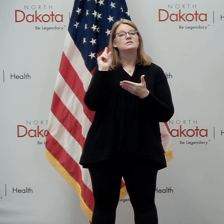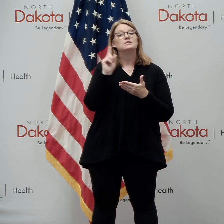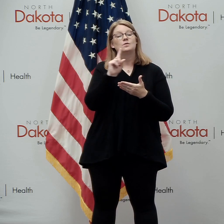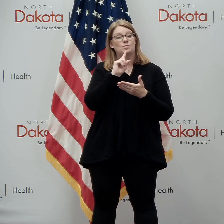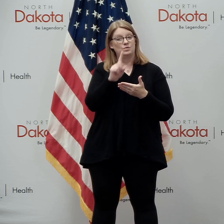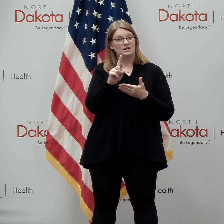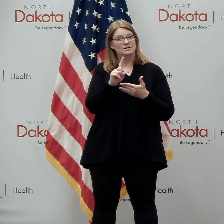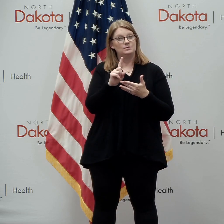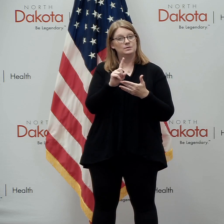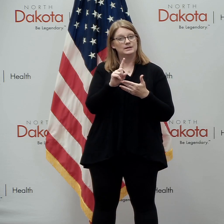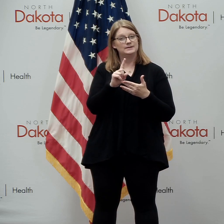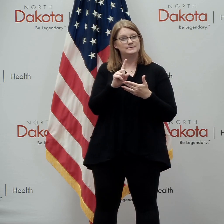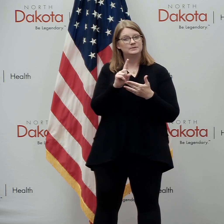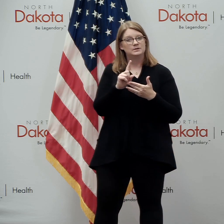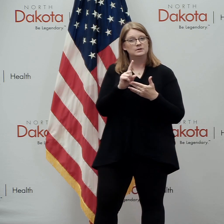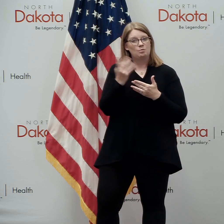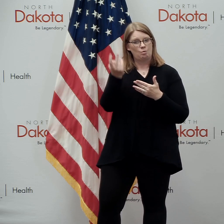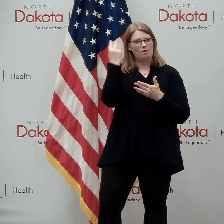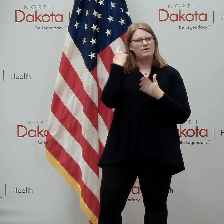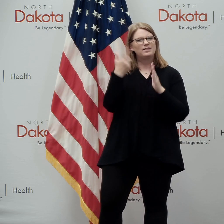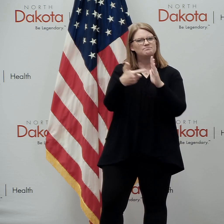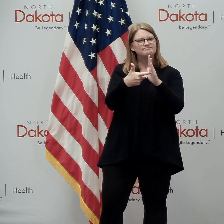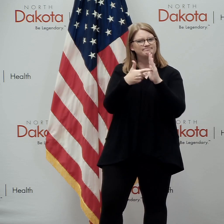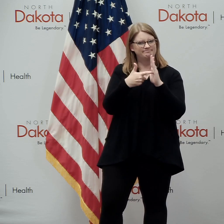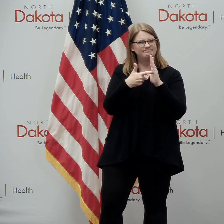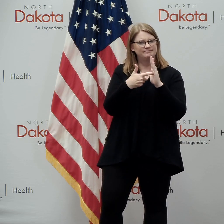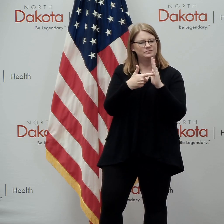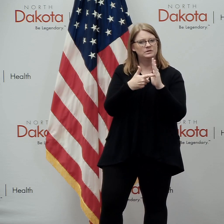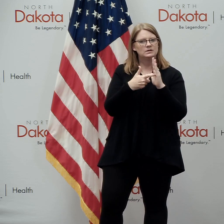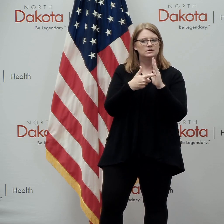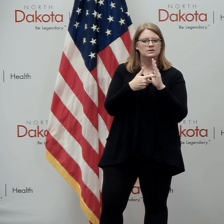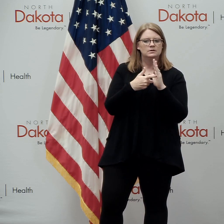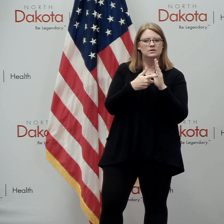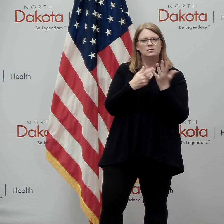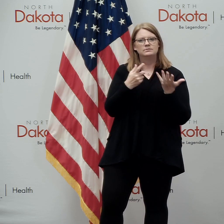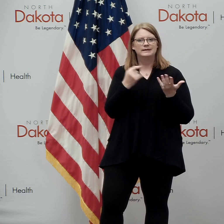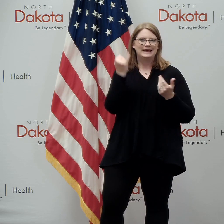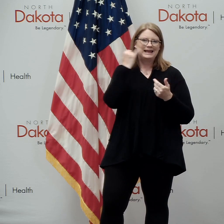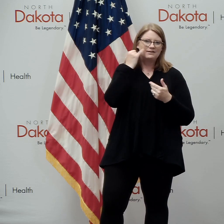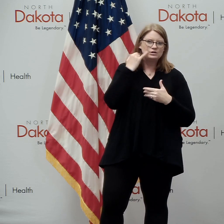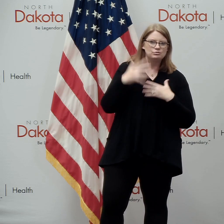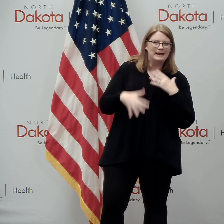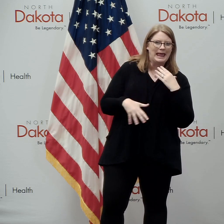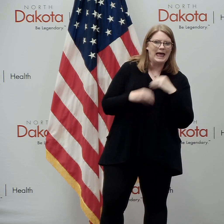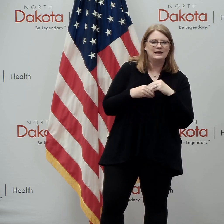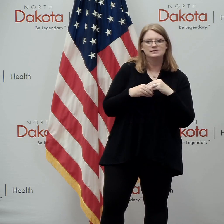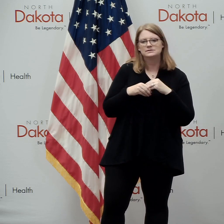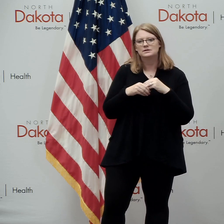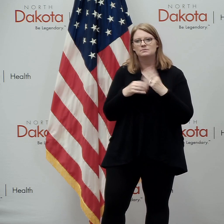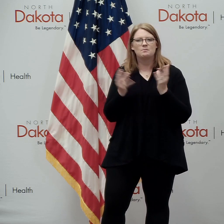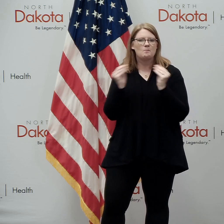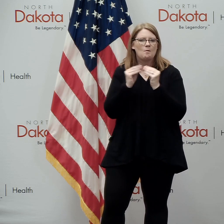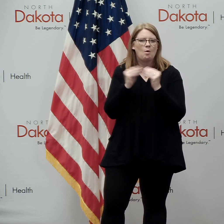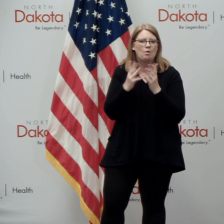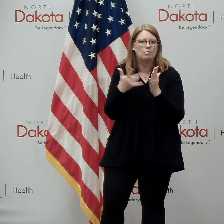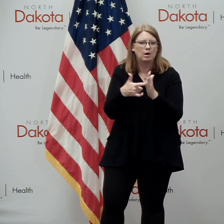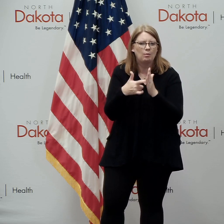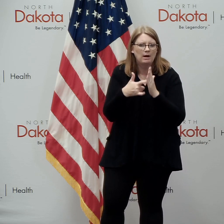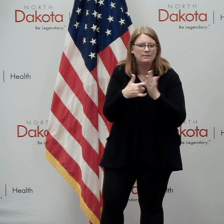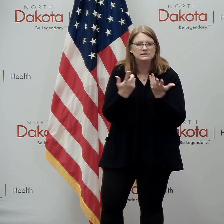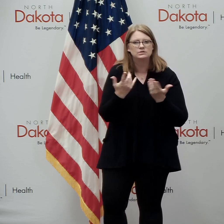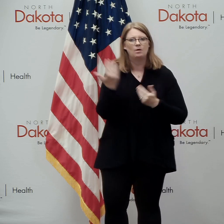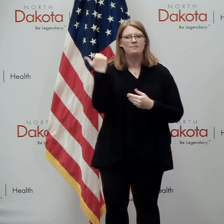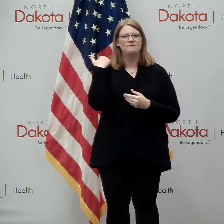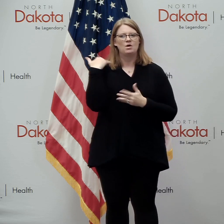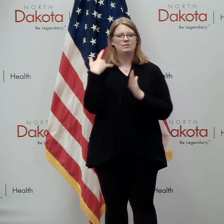at some of the gating criteria, determine if we should be adding some additional metrics into our thinking on top of the ones we